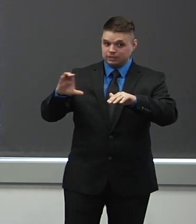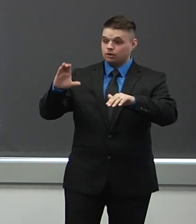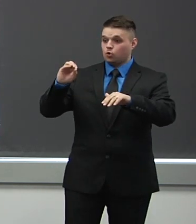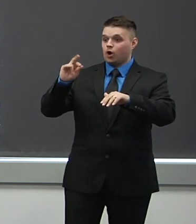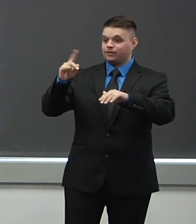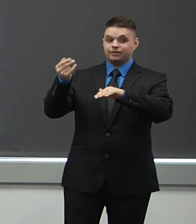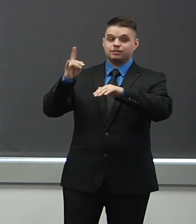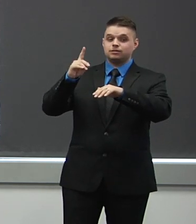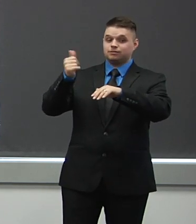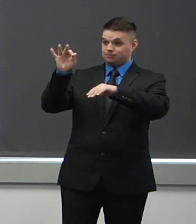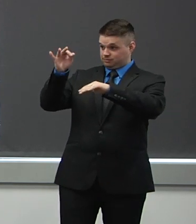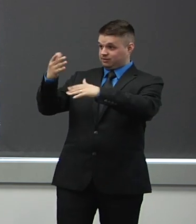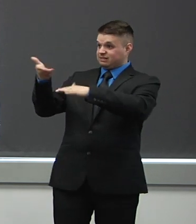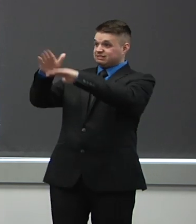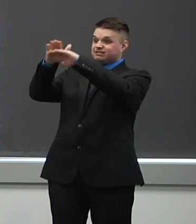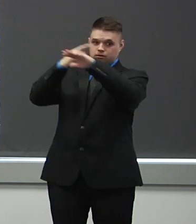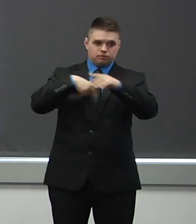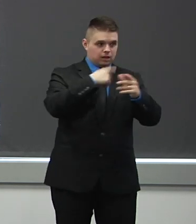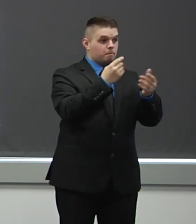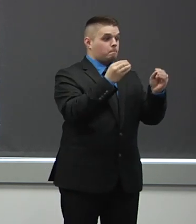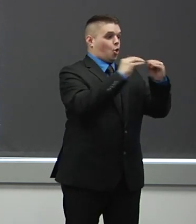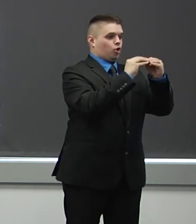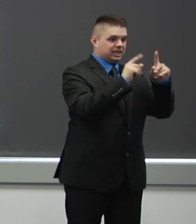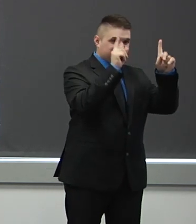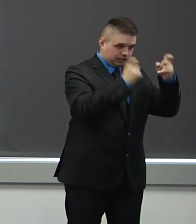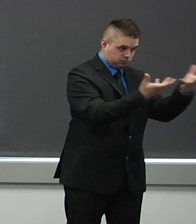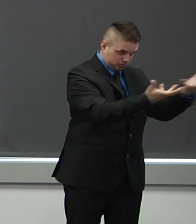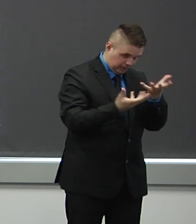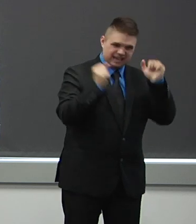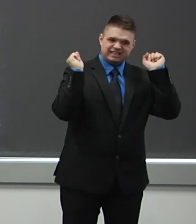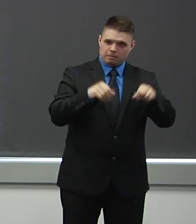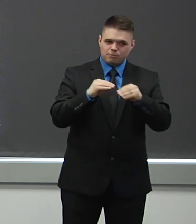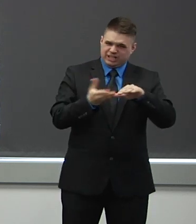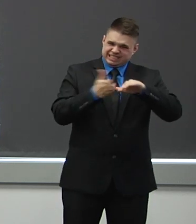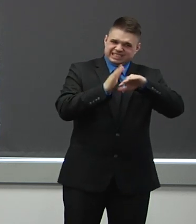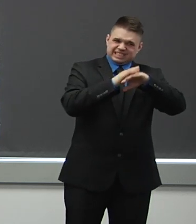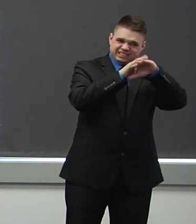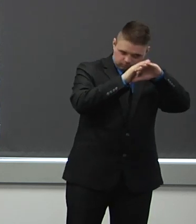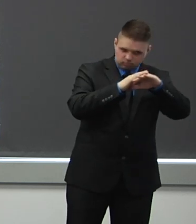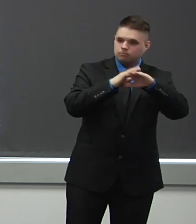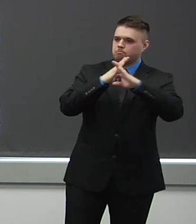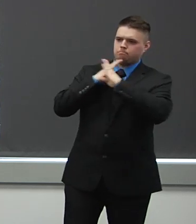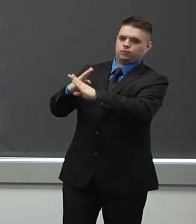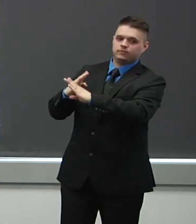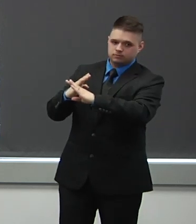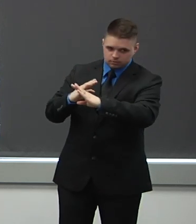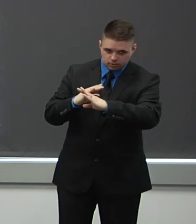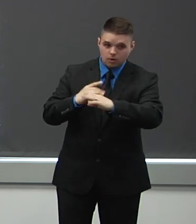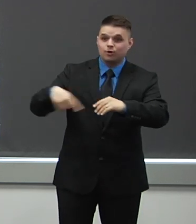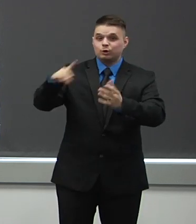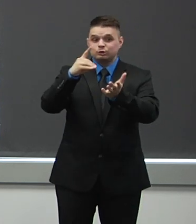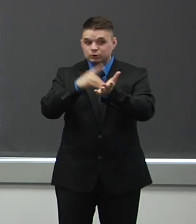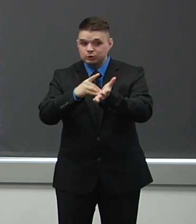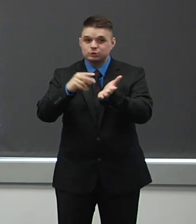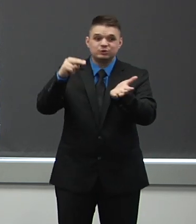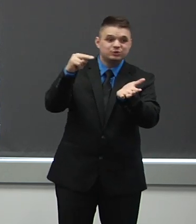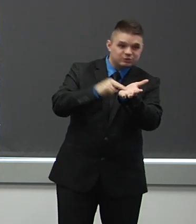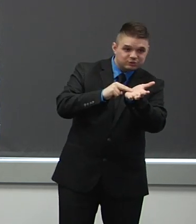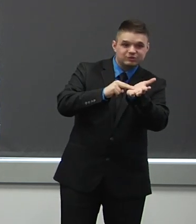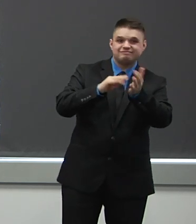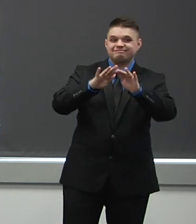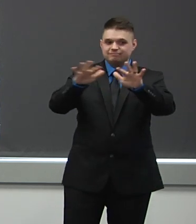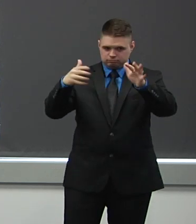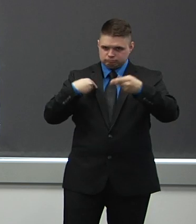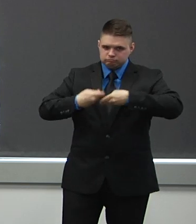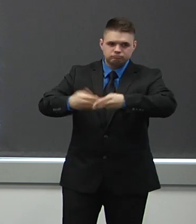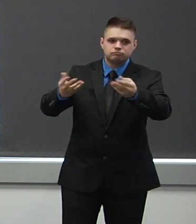procure testing equipment as fast as we can to protect our healthcare workers. This has been an ongoing effort, as you've heard. We are working hard across